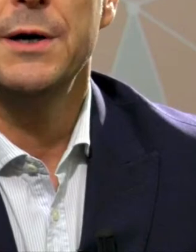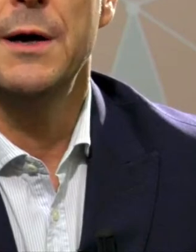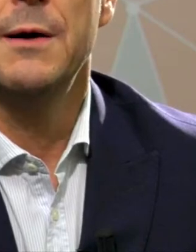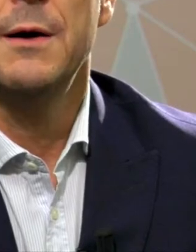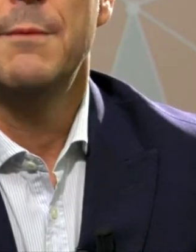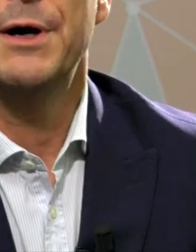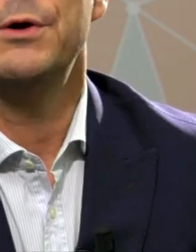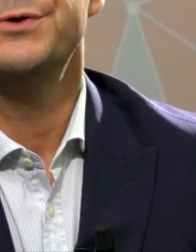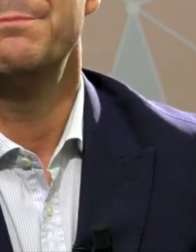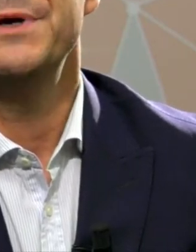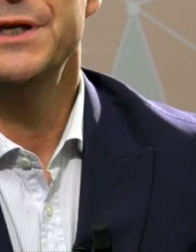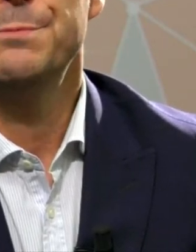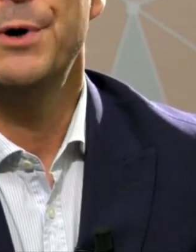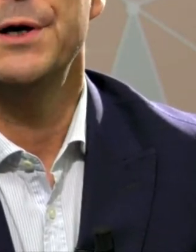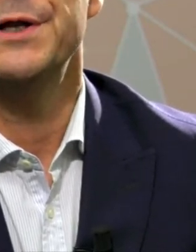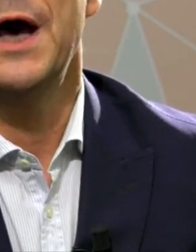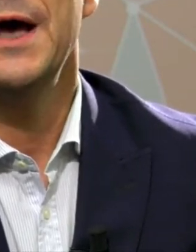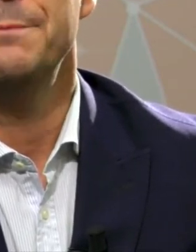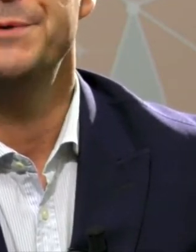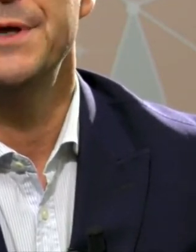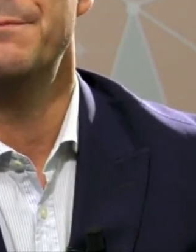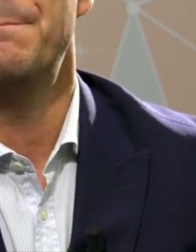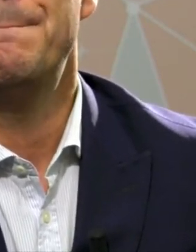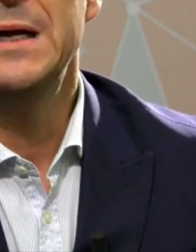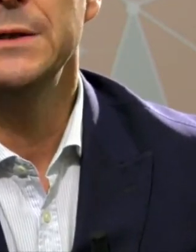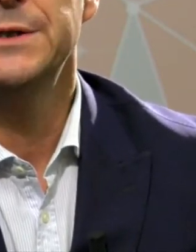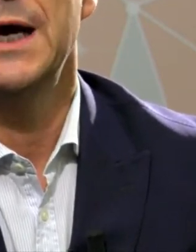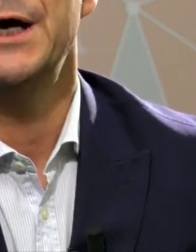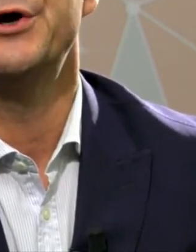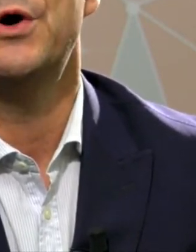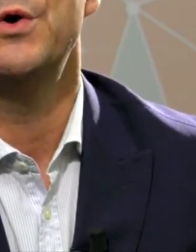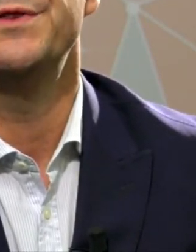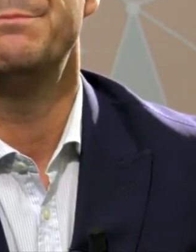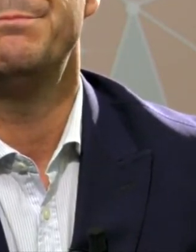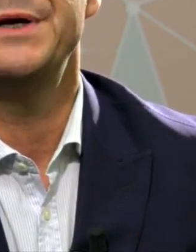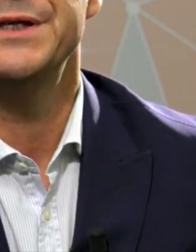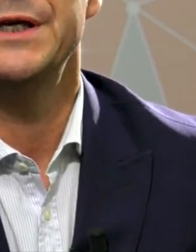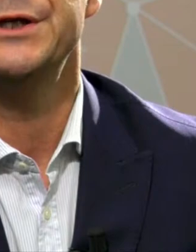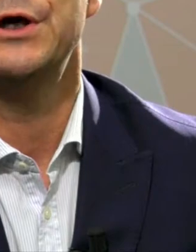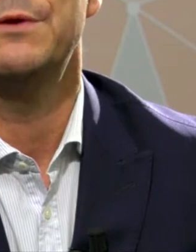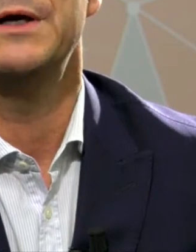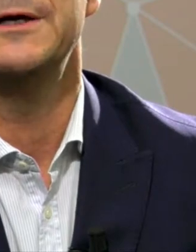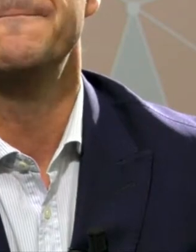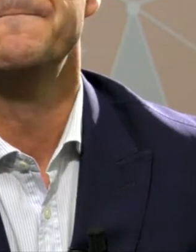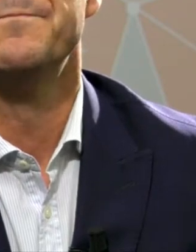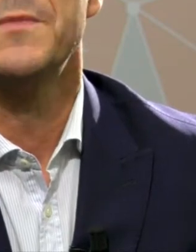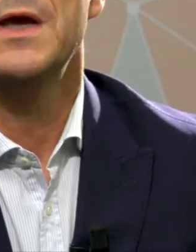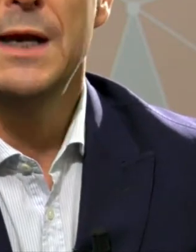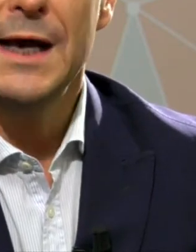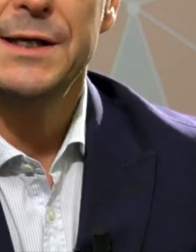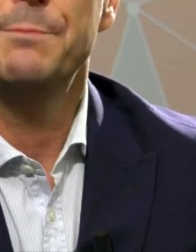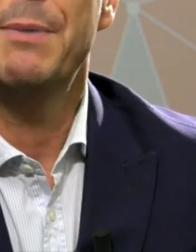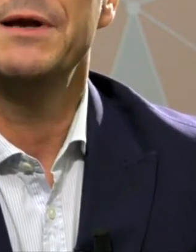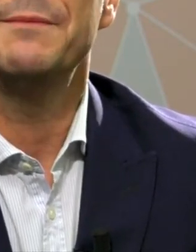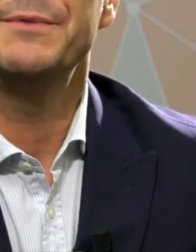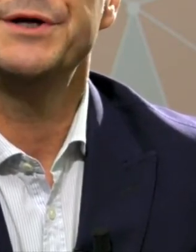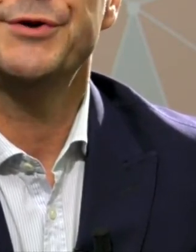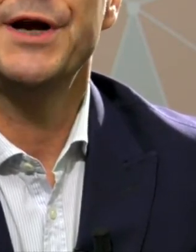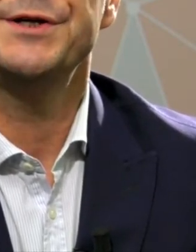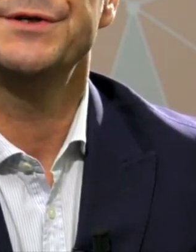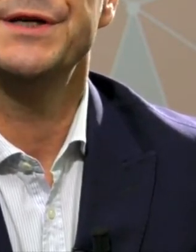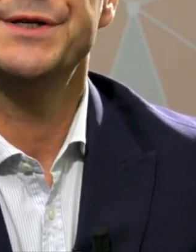economic funds, but also business partners that help to build and grow the business globally. Lastly,